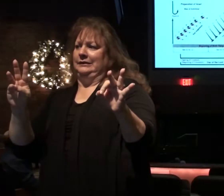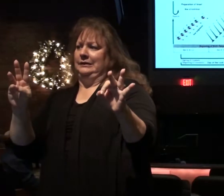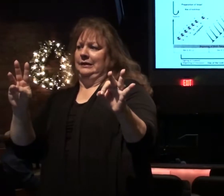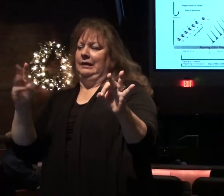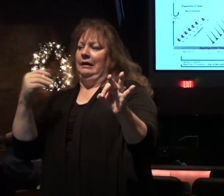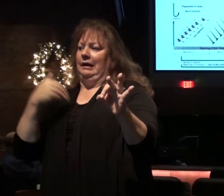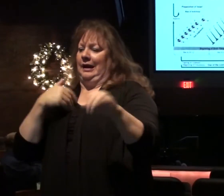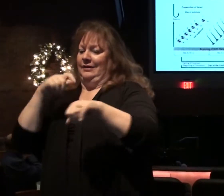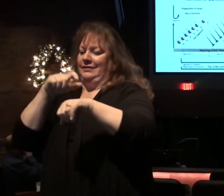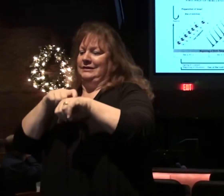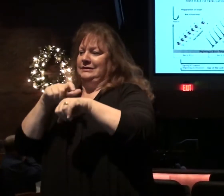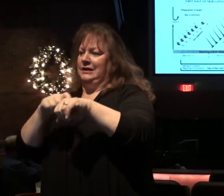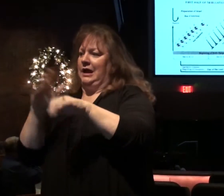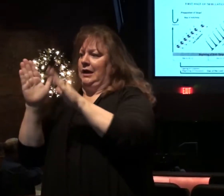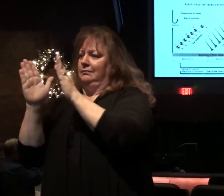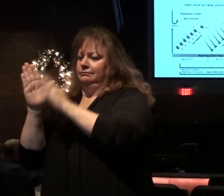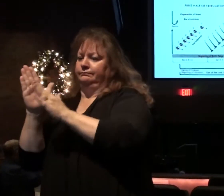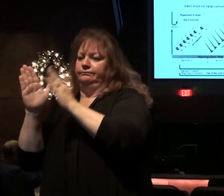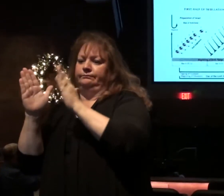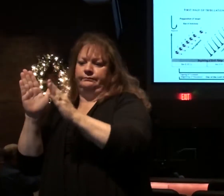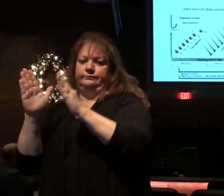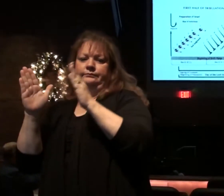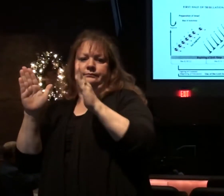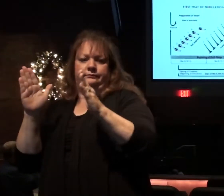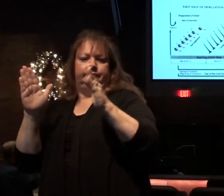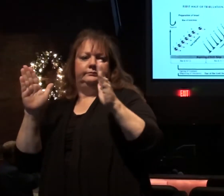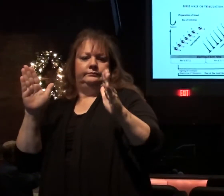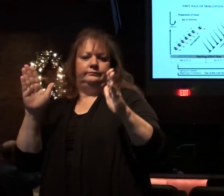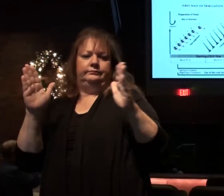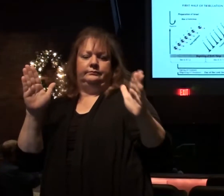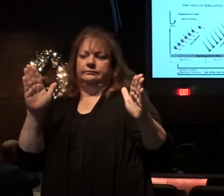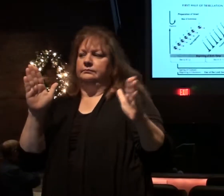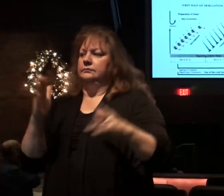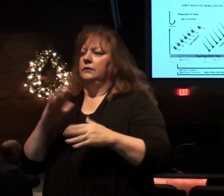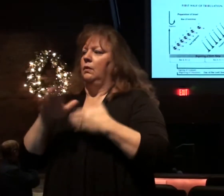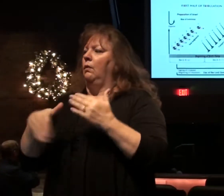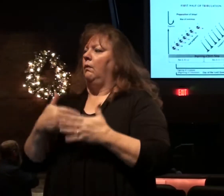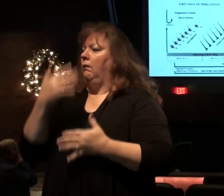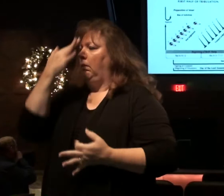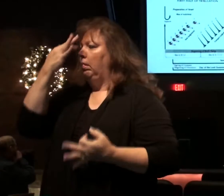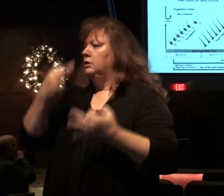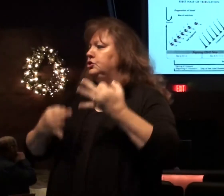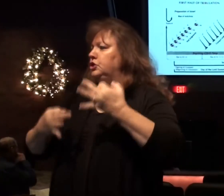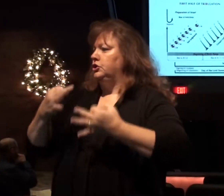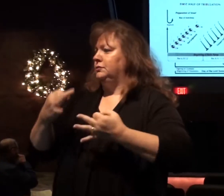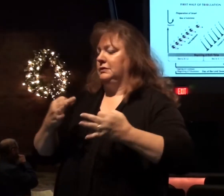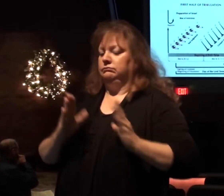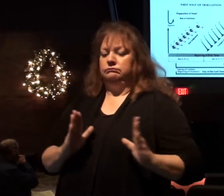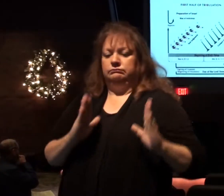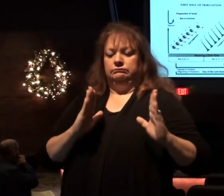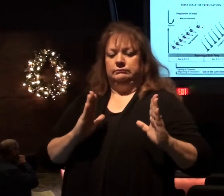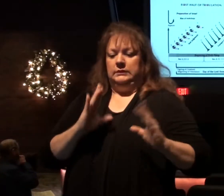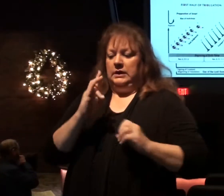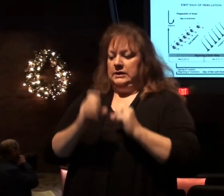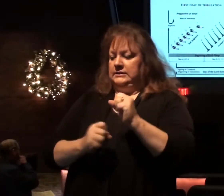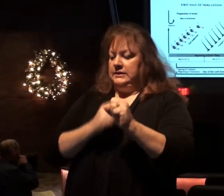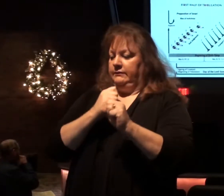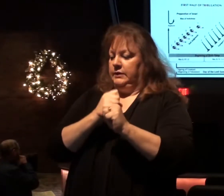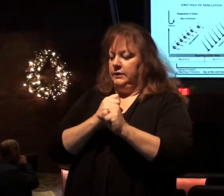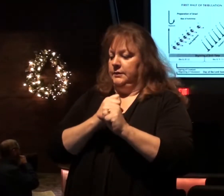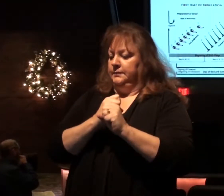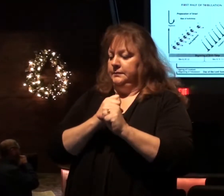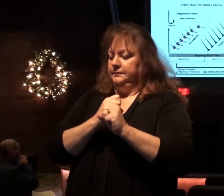a sequential unfolding of a series of judgments. This 7-year period, as you have it on your